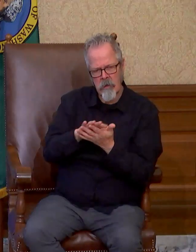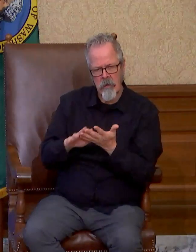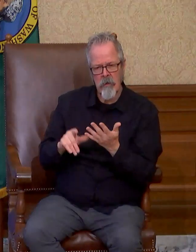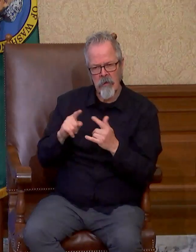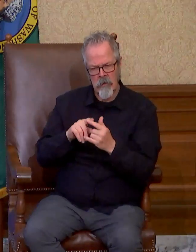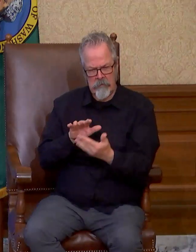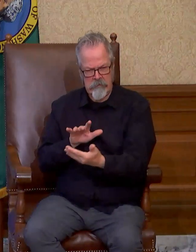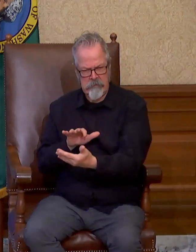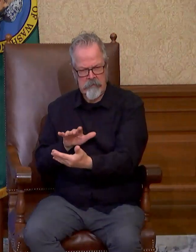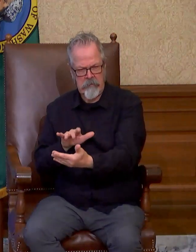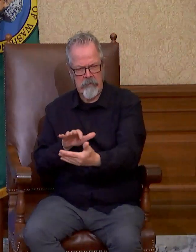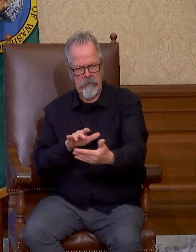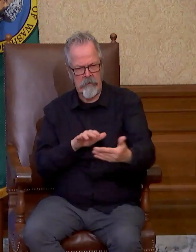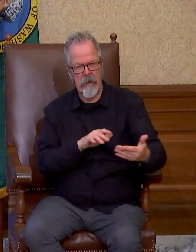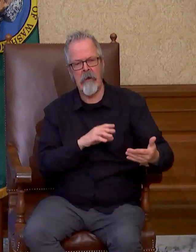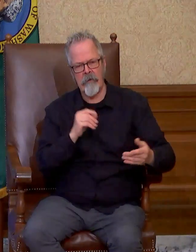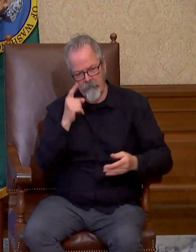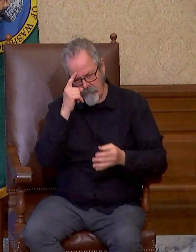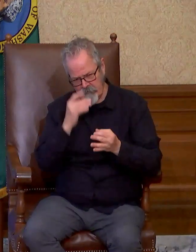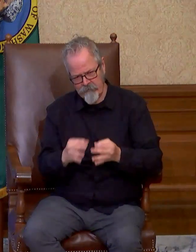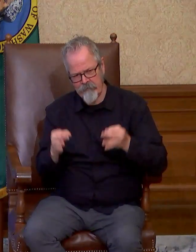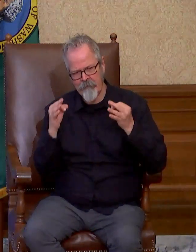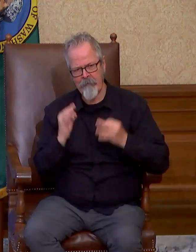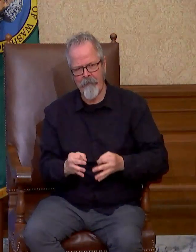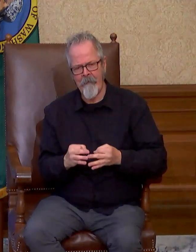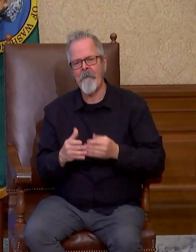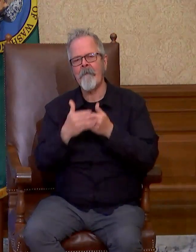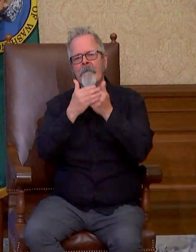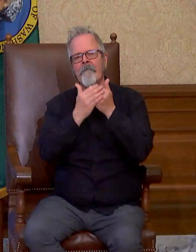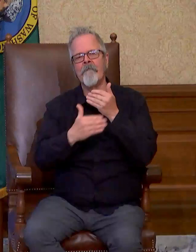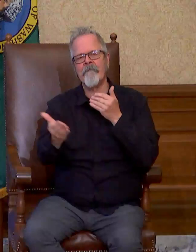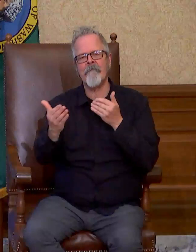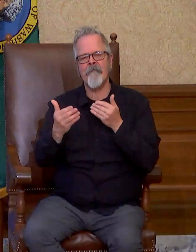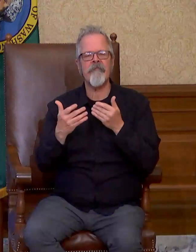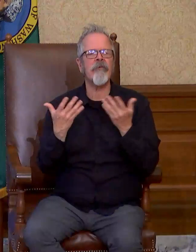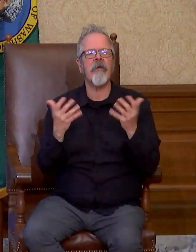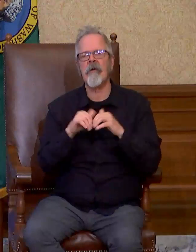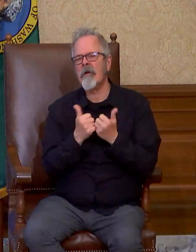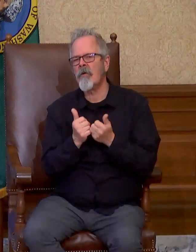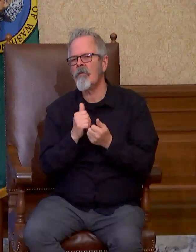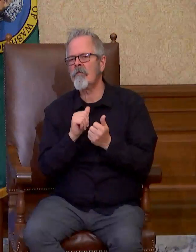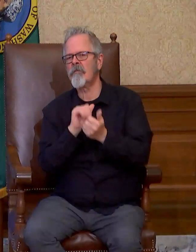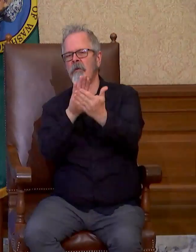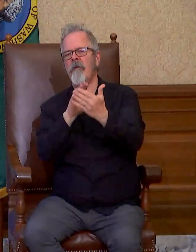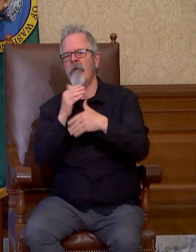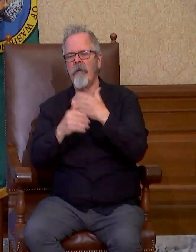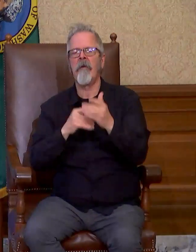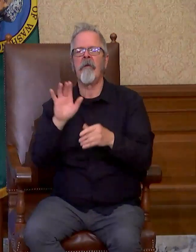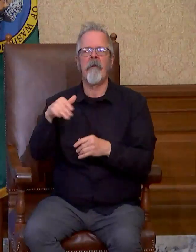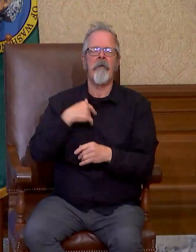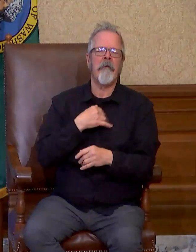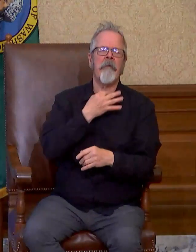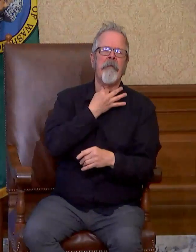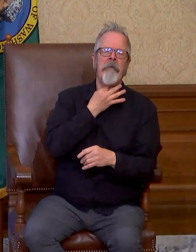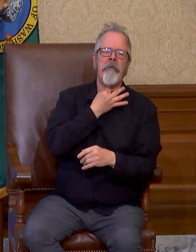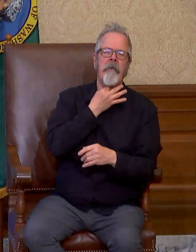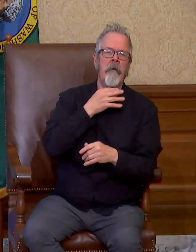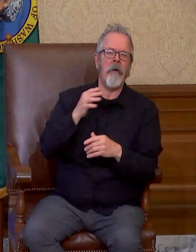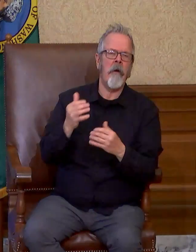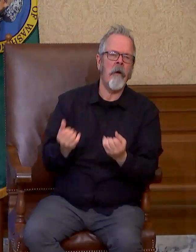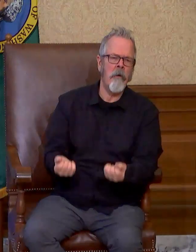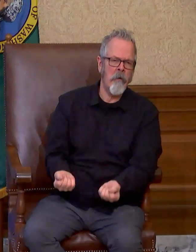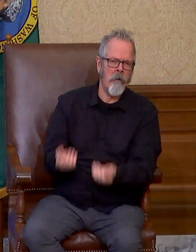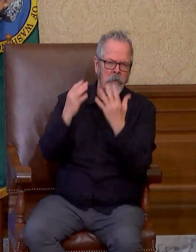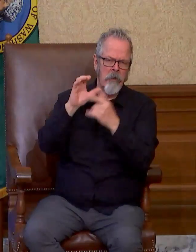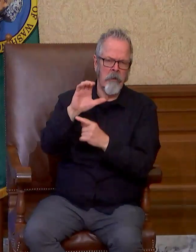example, what number of cases per day would you like to see? Where would you like to see the reproductive number at? And what percent or number of ICU